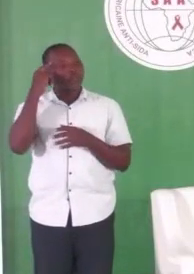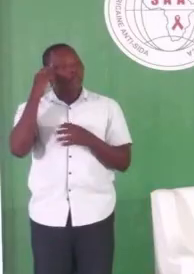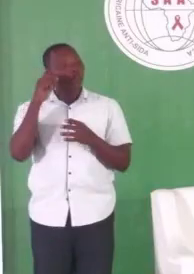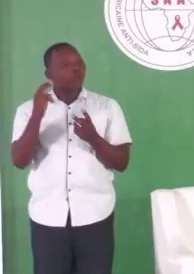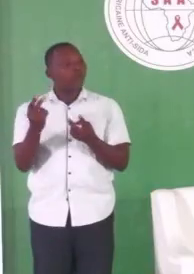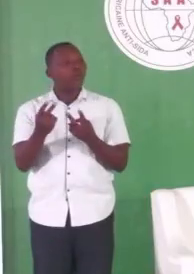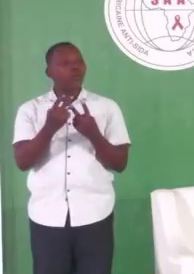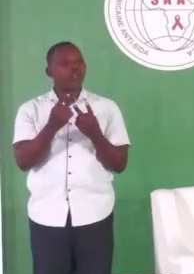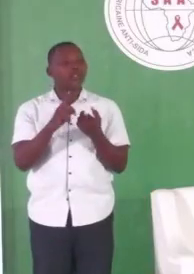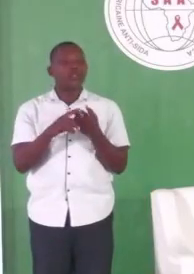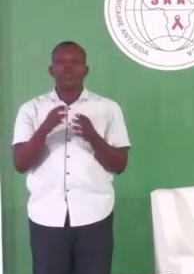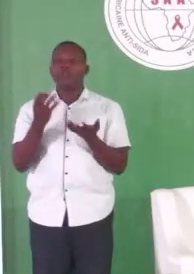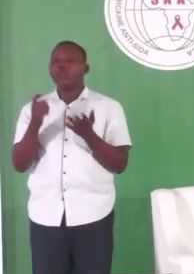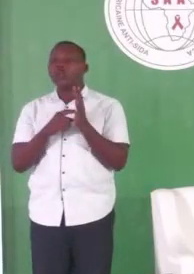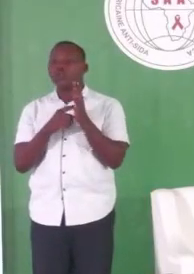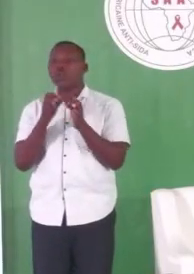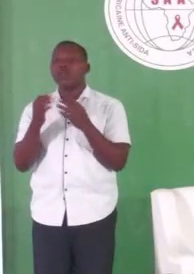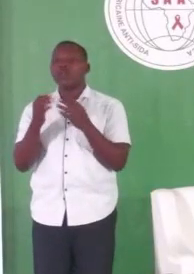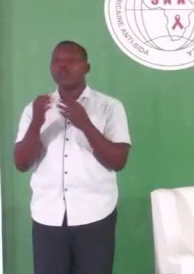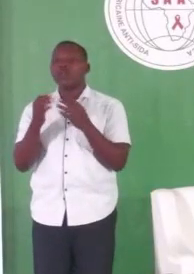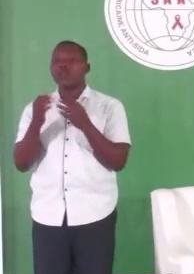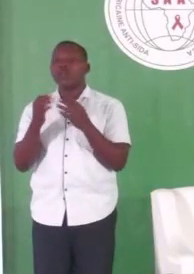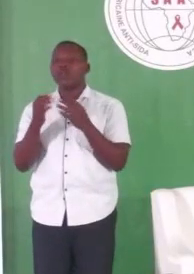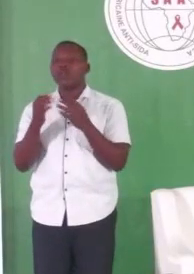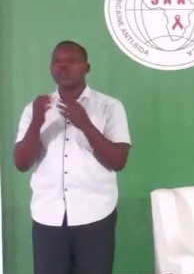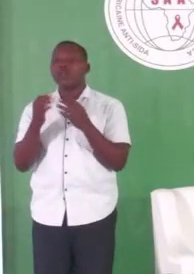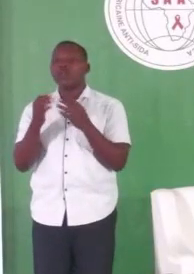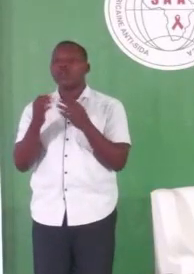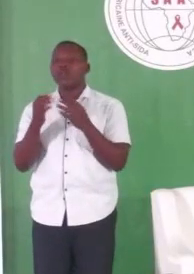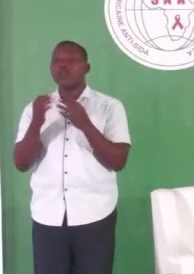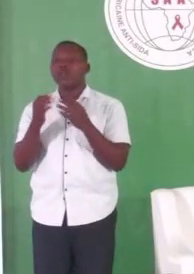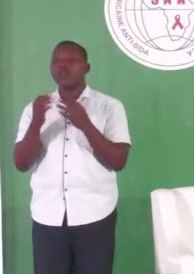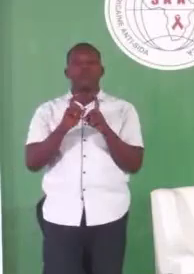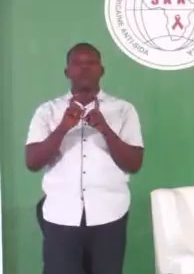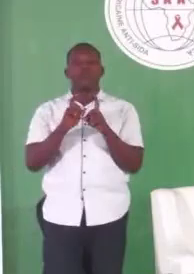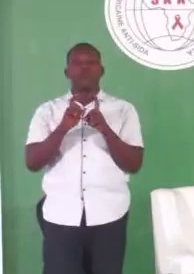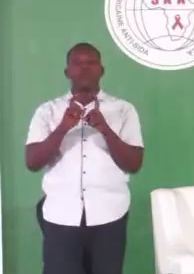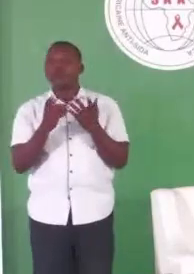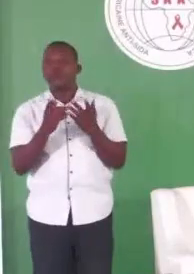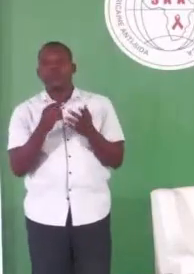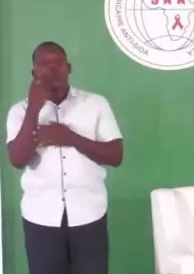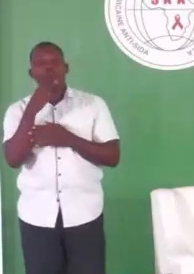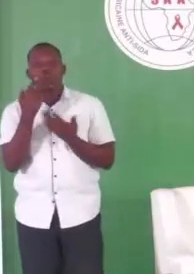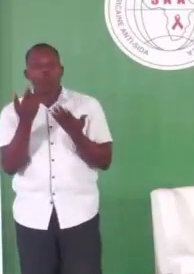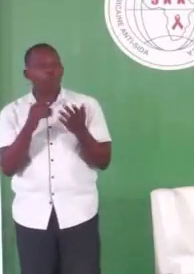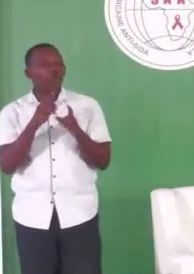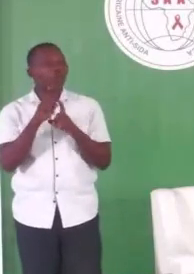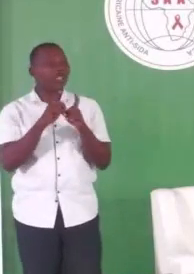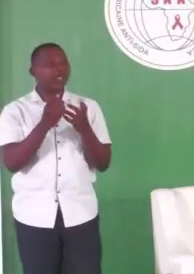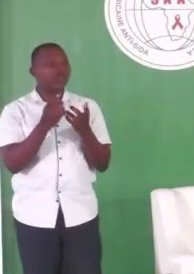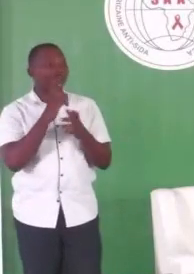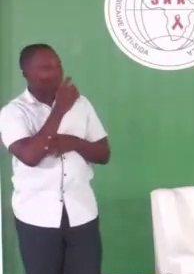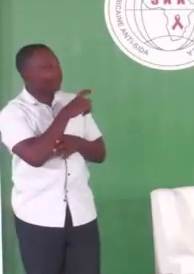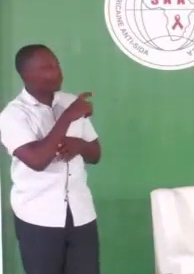Please indicate if you have any questions and indicate who your question is directed to.